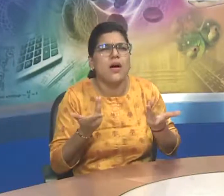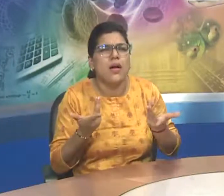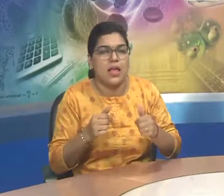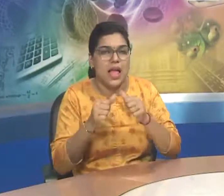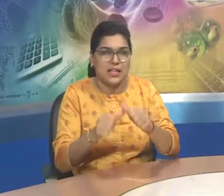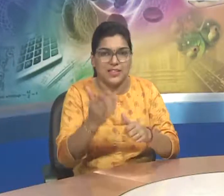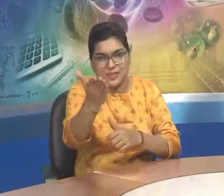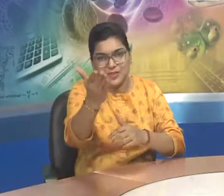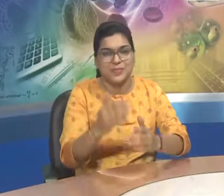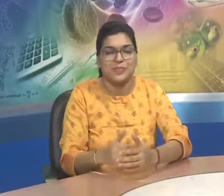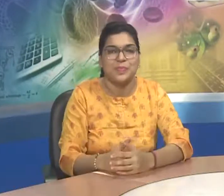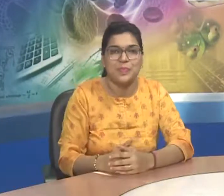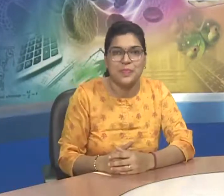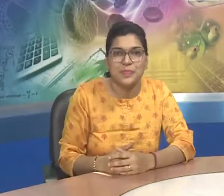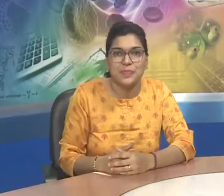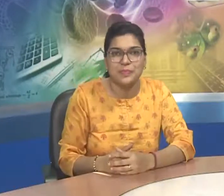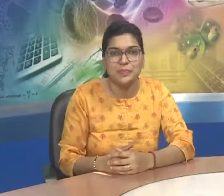what do you think is the right word?